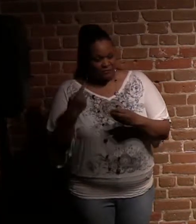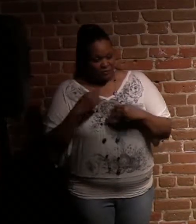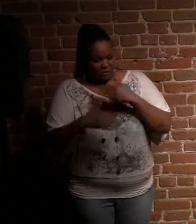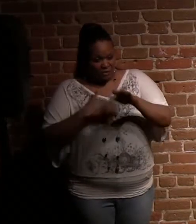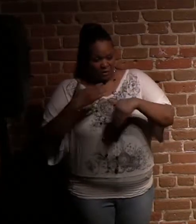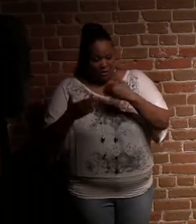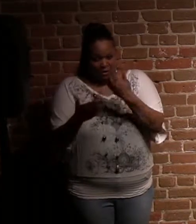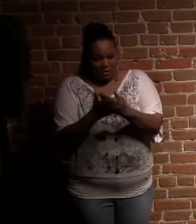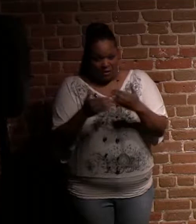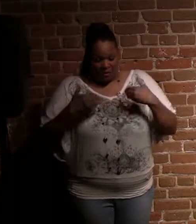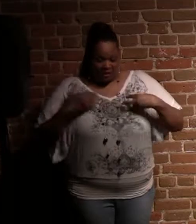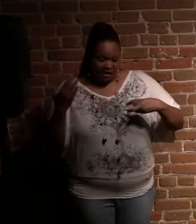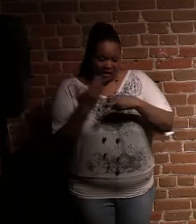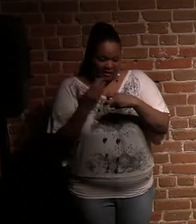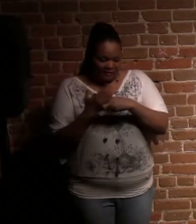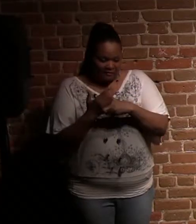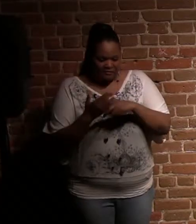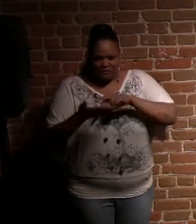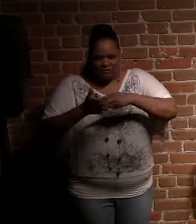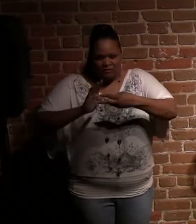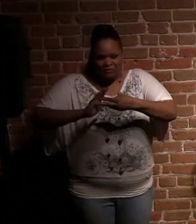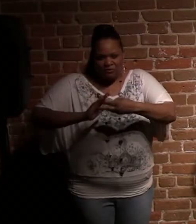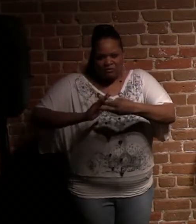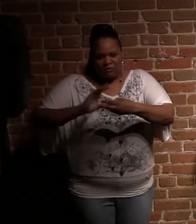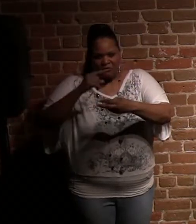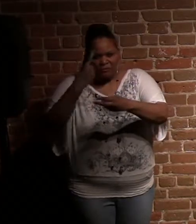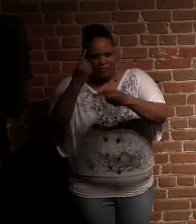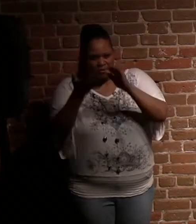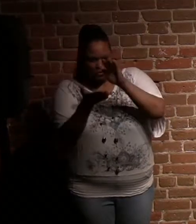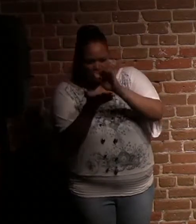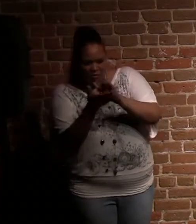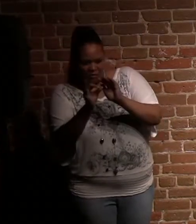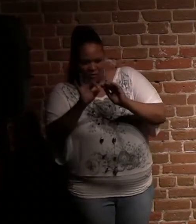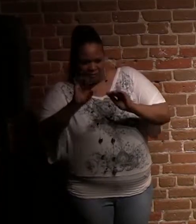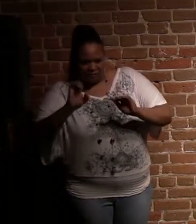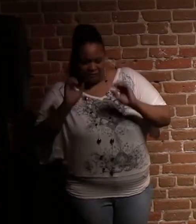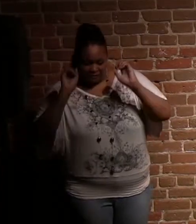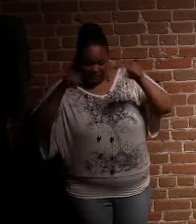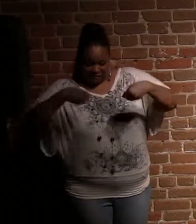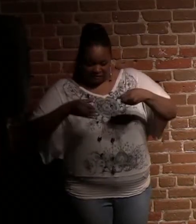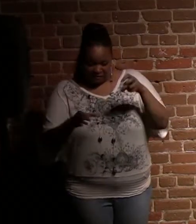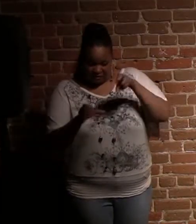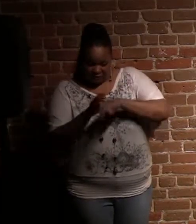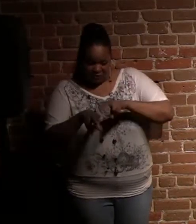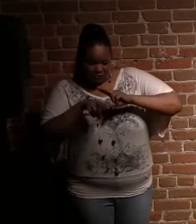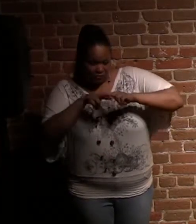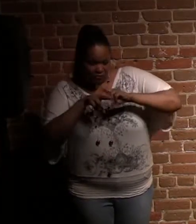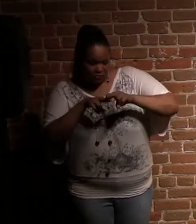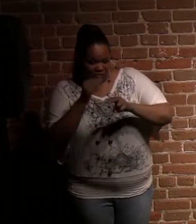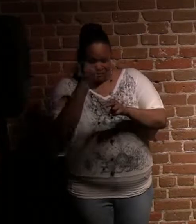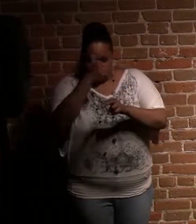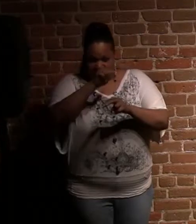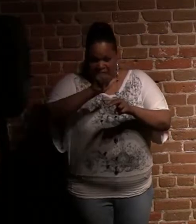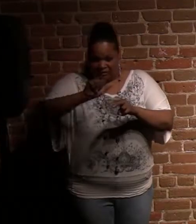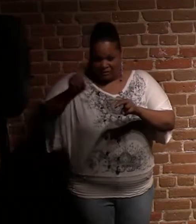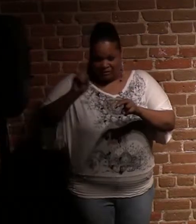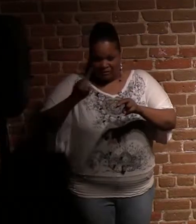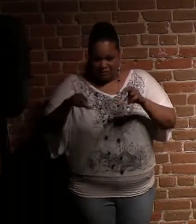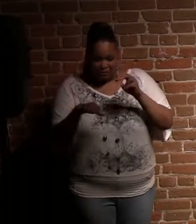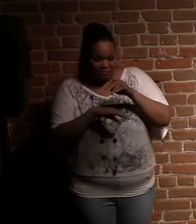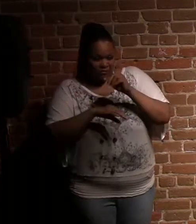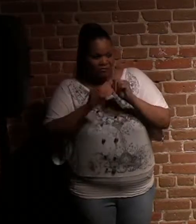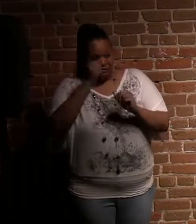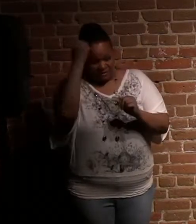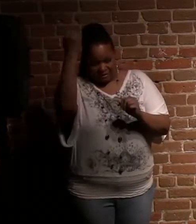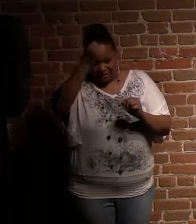passes, which meant that for a flat fee, you could go on any train anywhere in Europe. So we slept on a